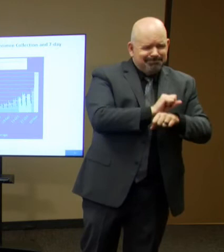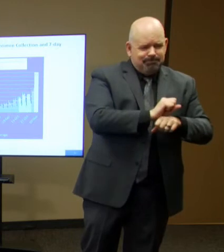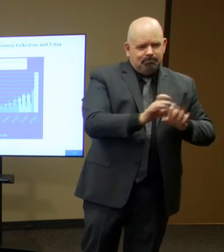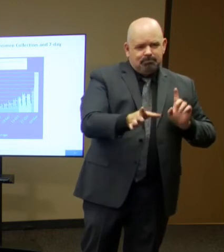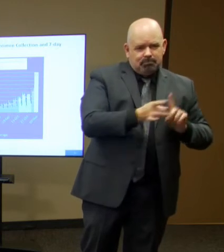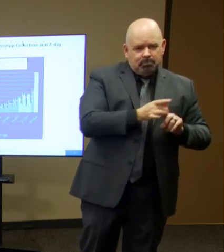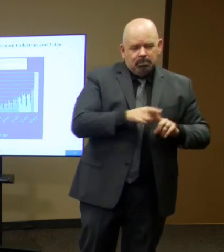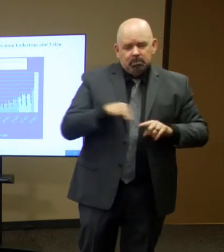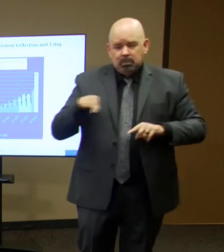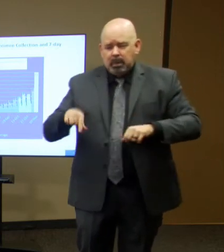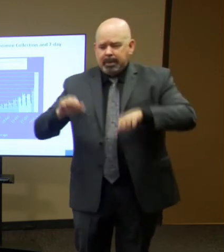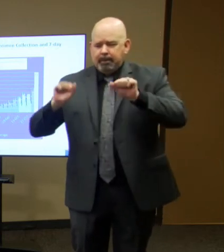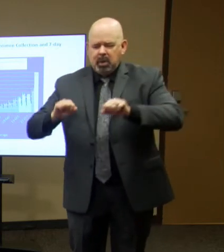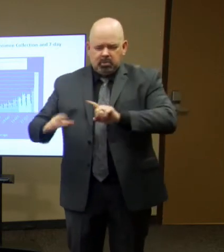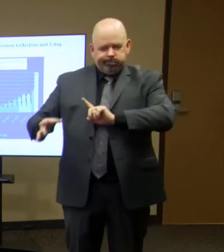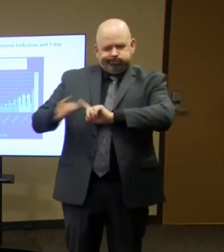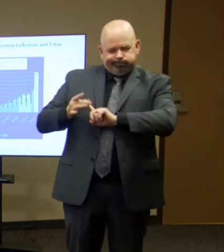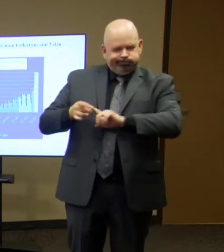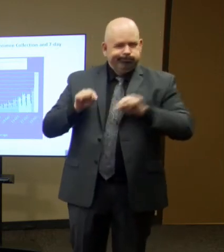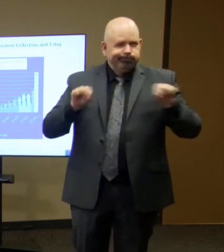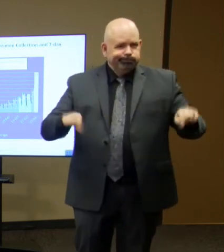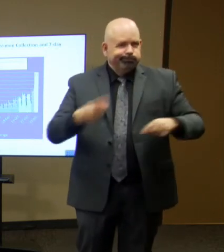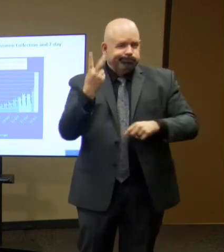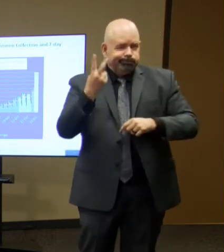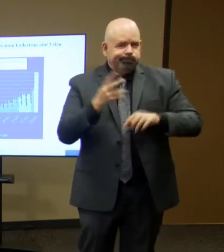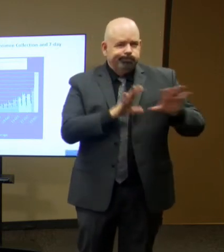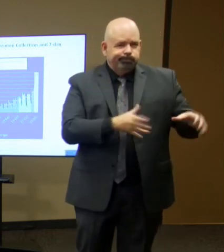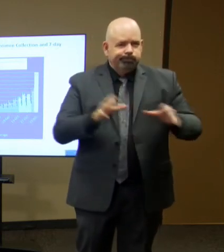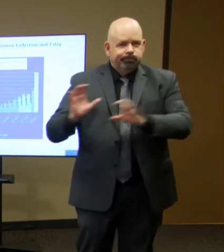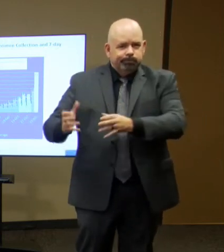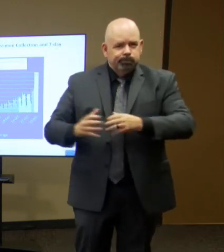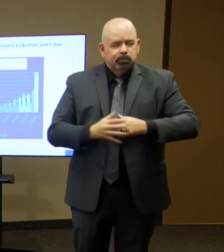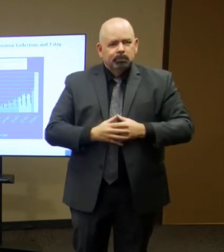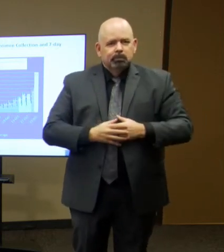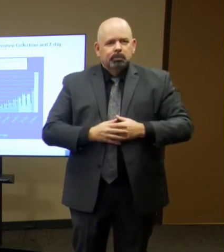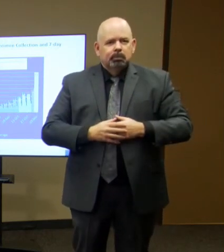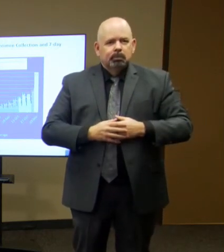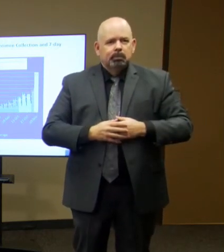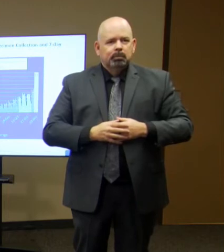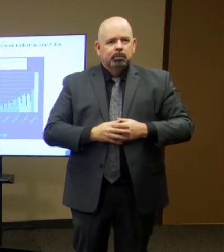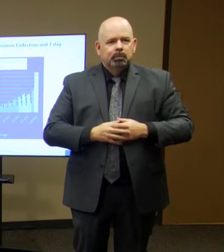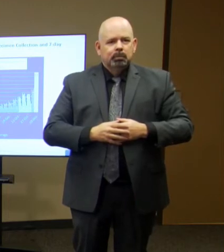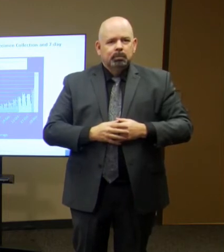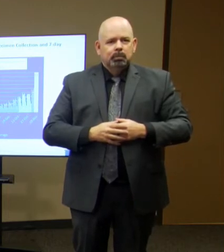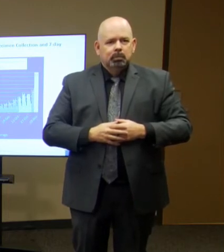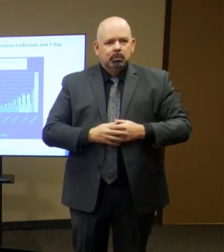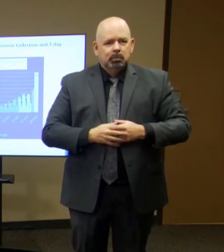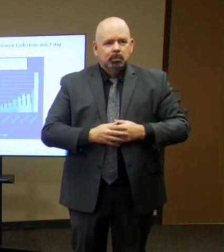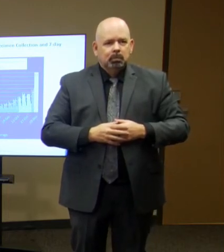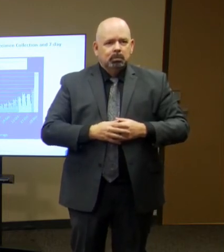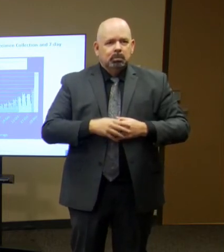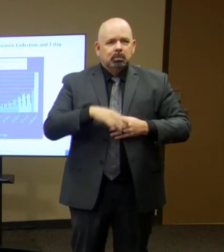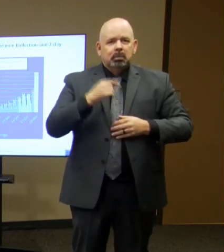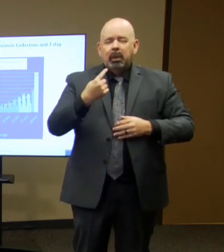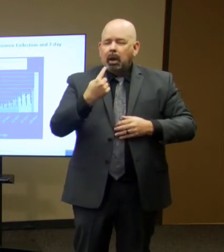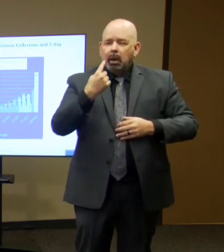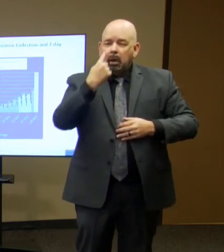actually corrected by the date that the specimen was collected. So again, you can see that